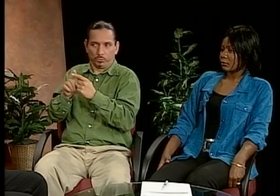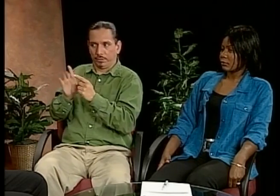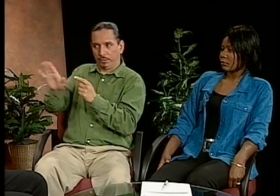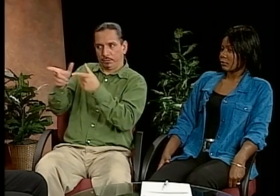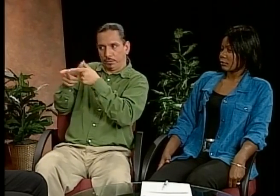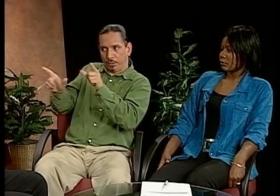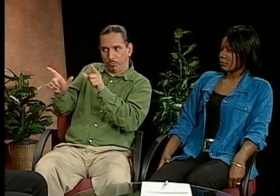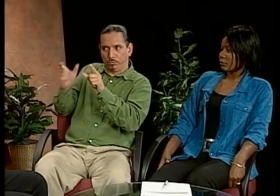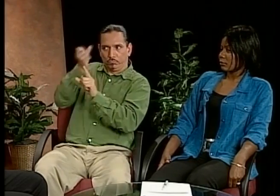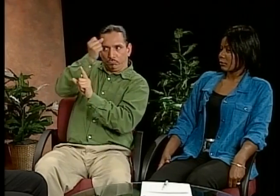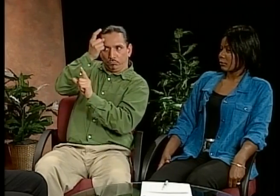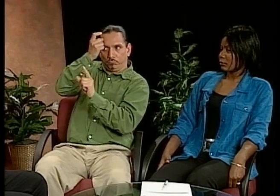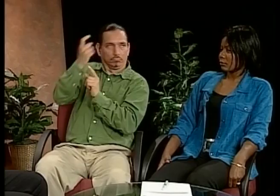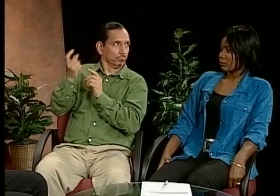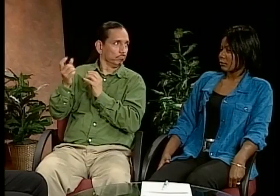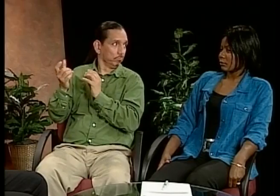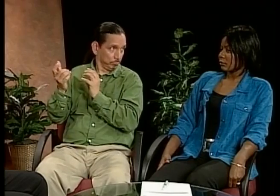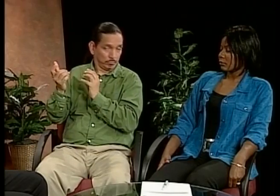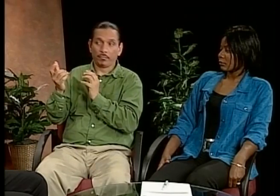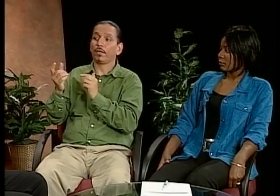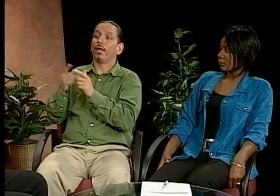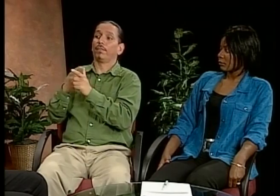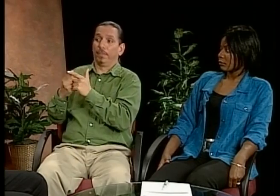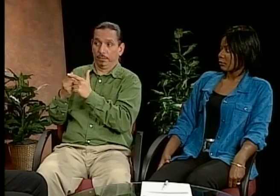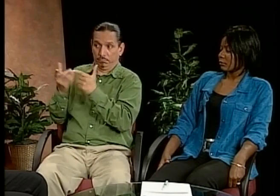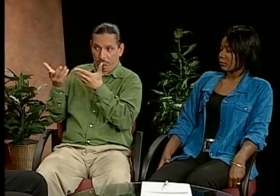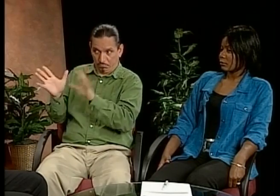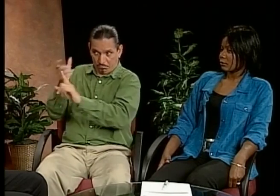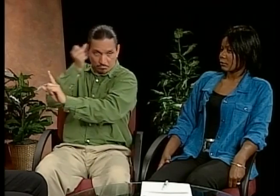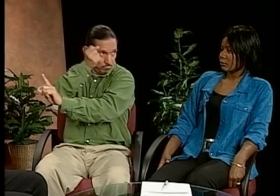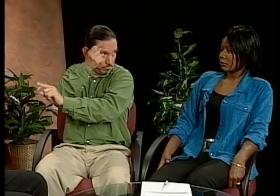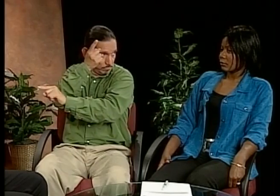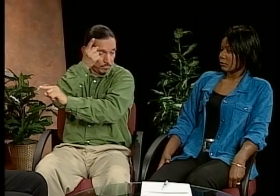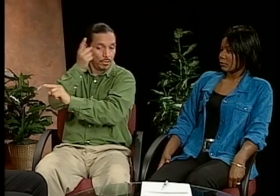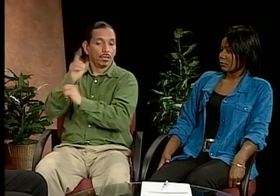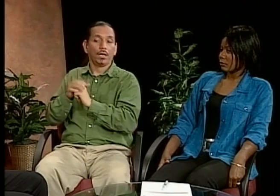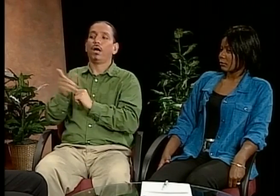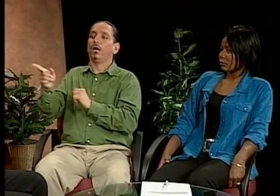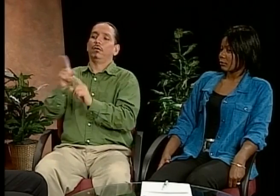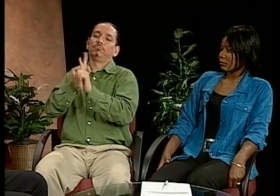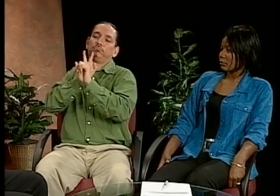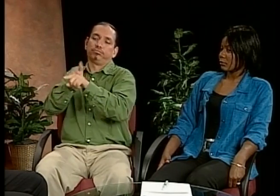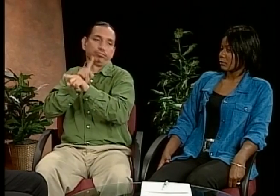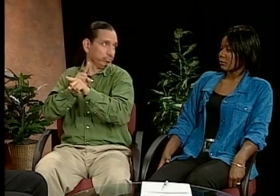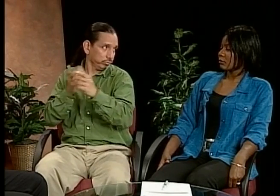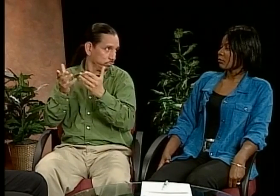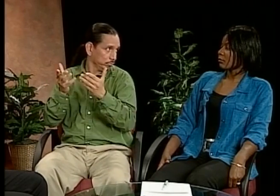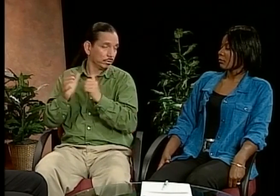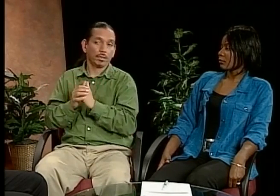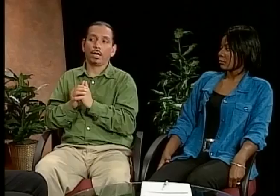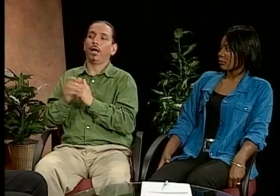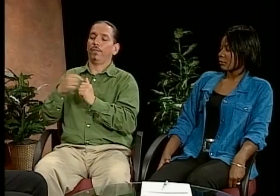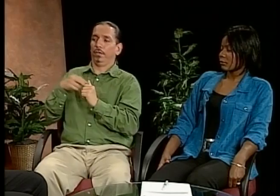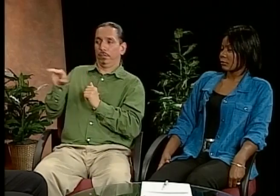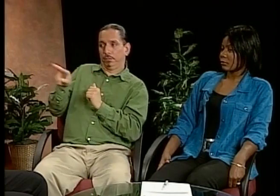sure that communication gets to Mr. Abarov in the language that he most readily understands. And then in terms of